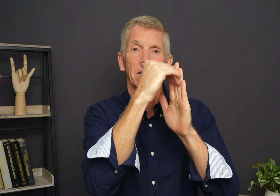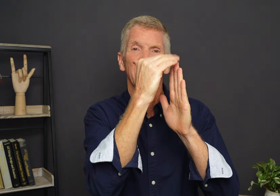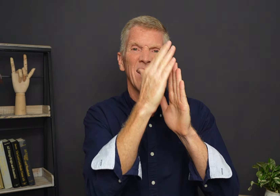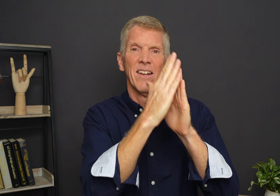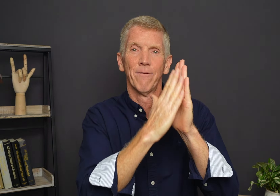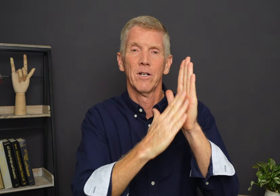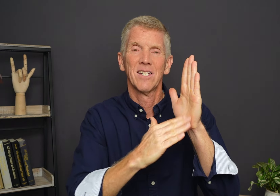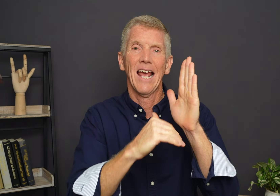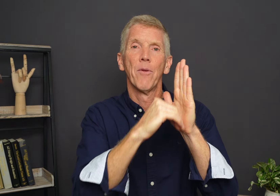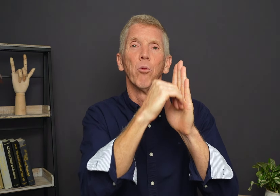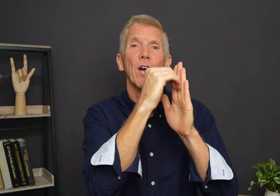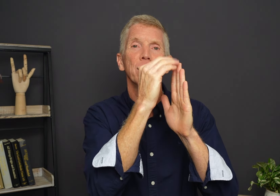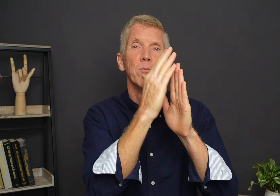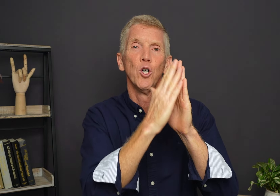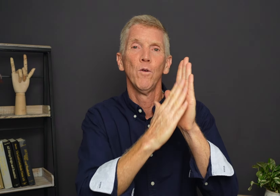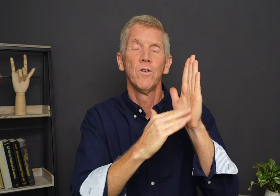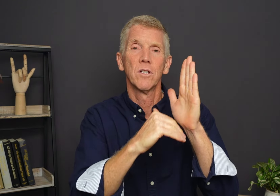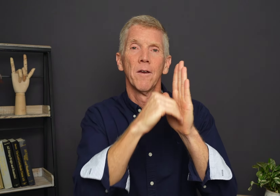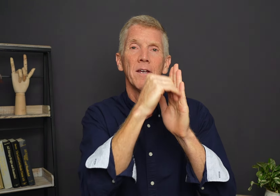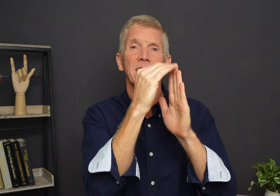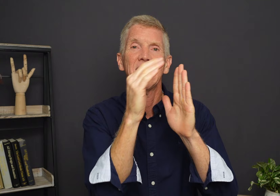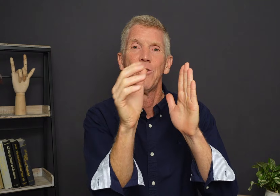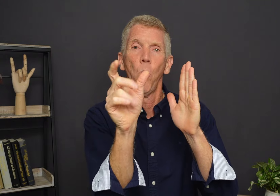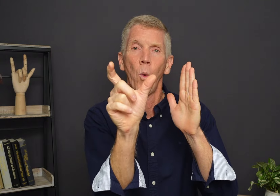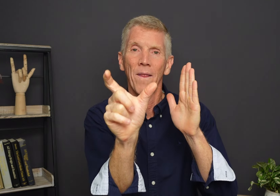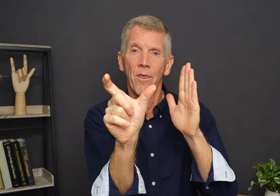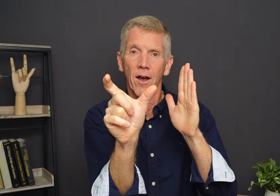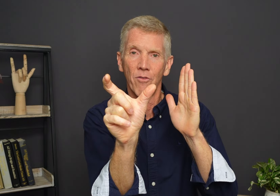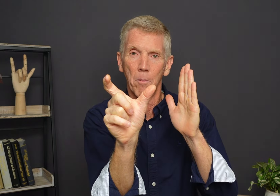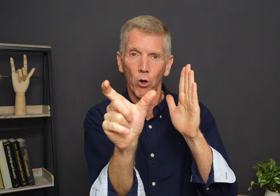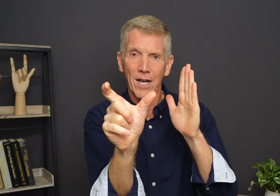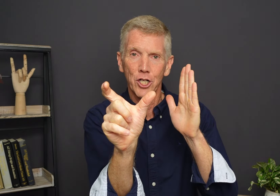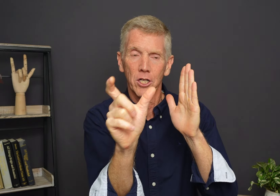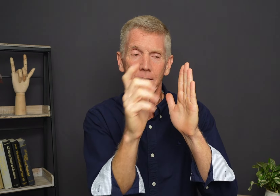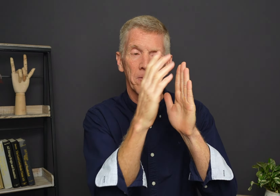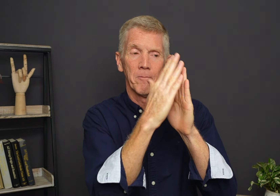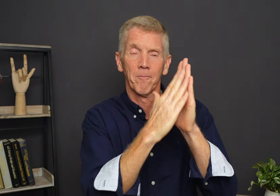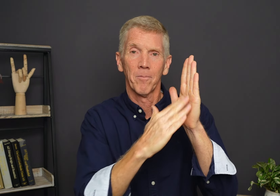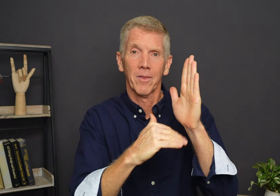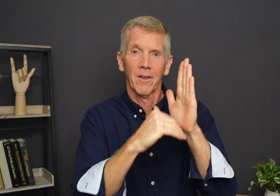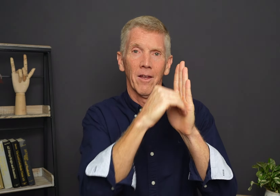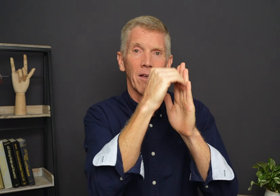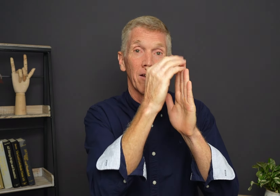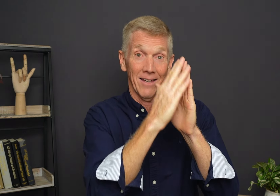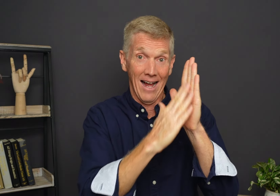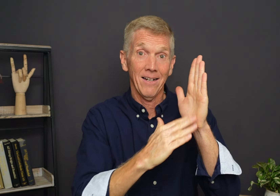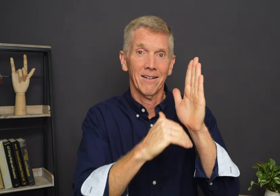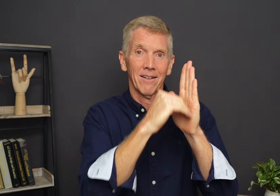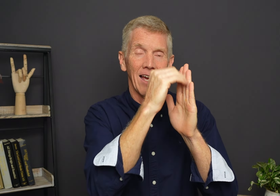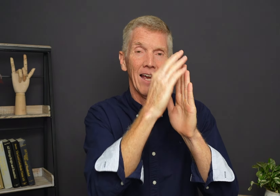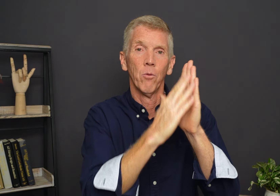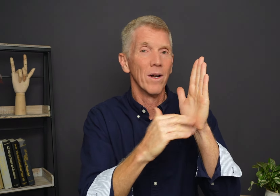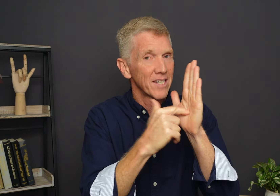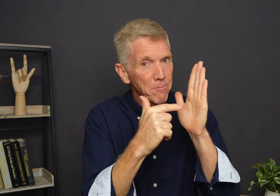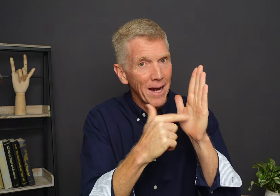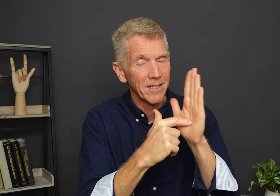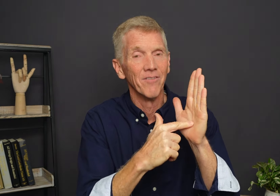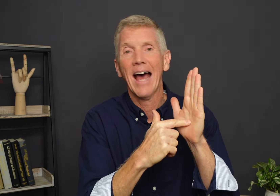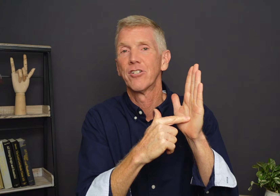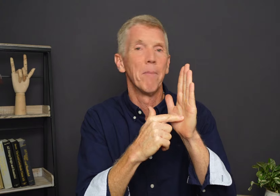see the difference? See how the brush moves? See the width of the brush? Got it? Okay, what is this painting? That's to paint